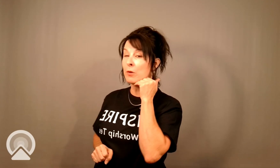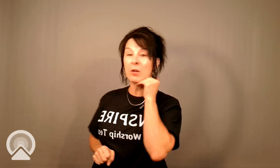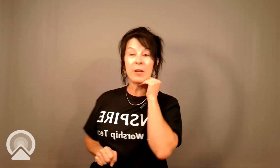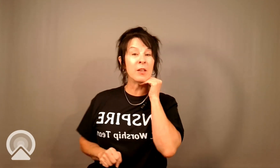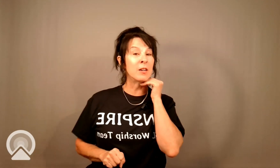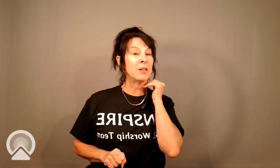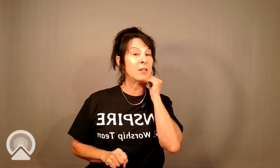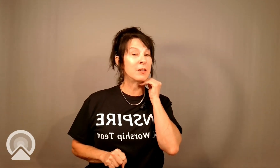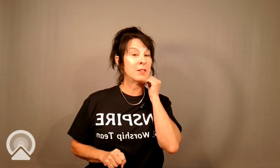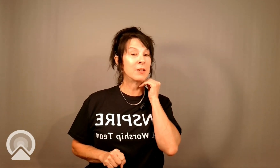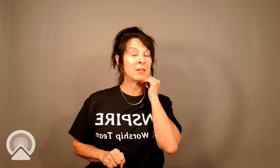right there,